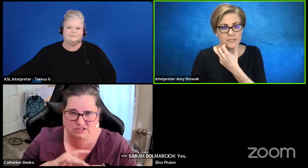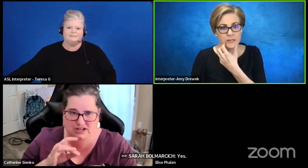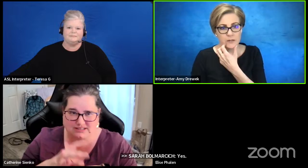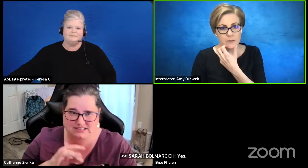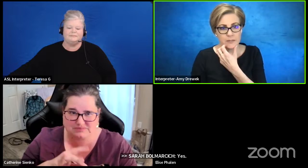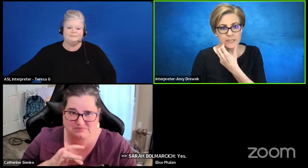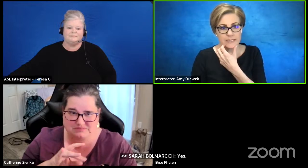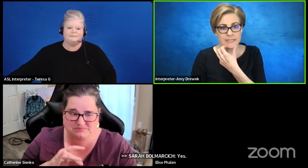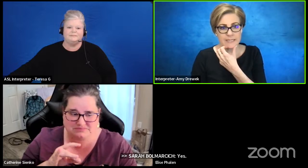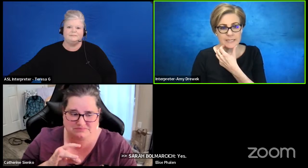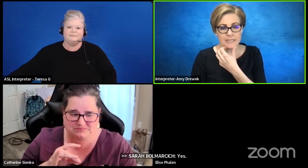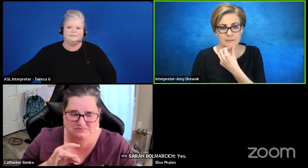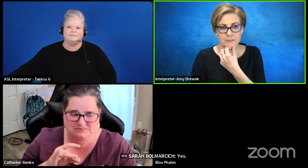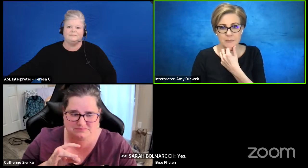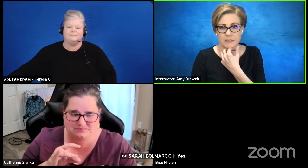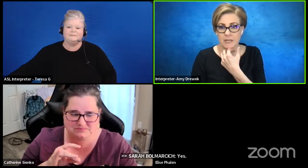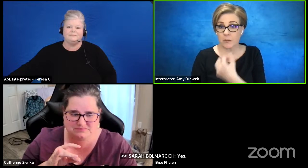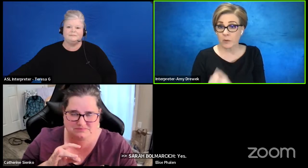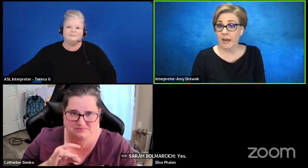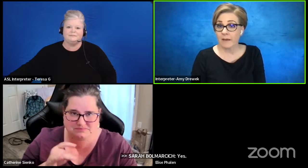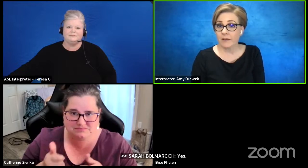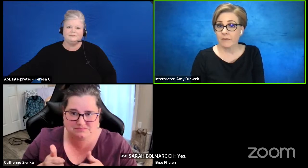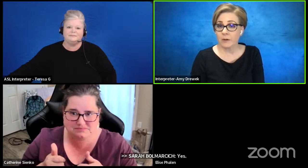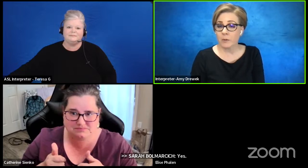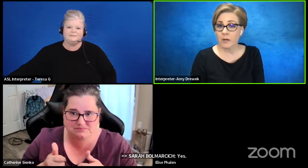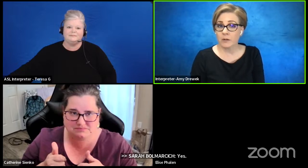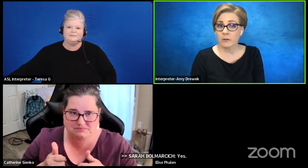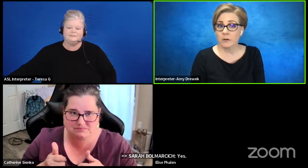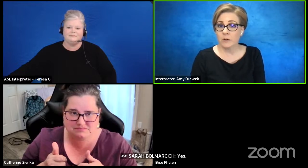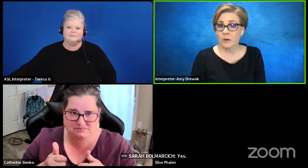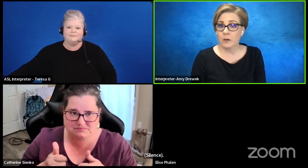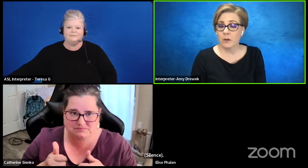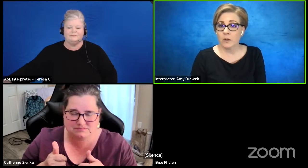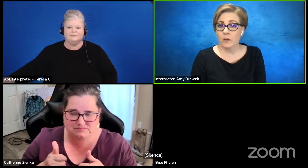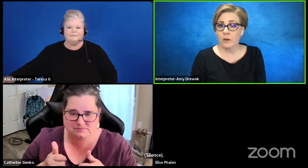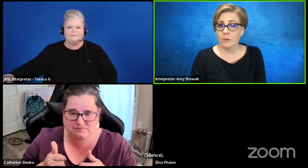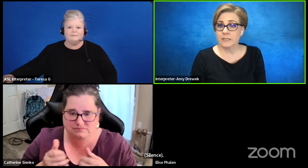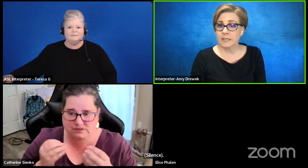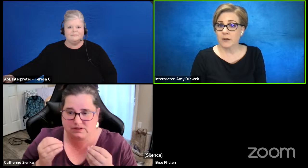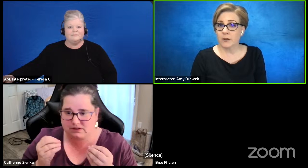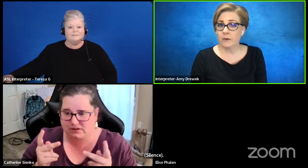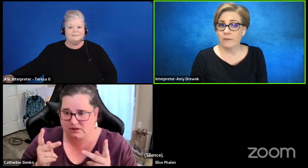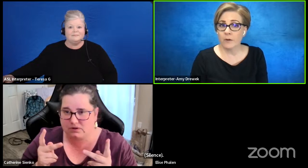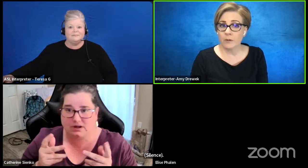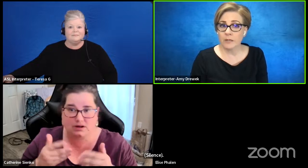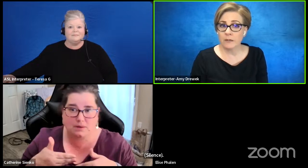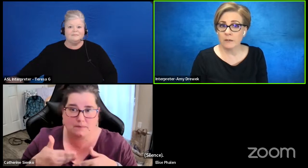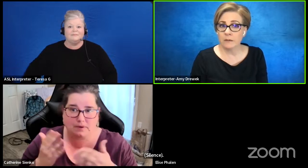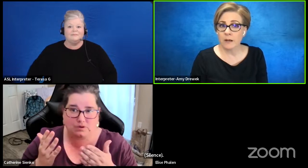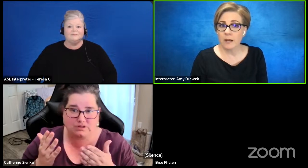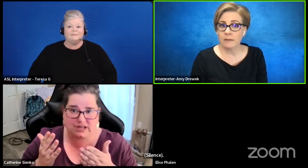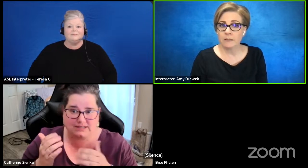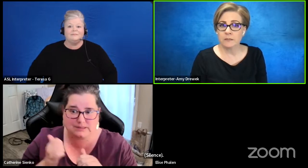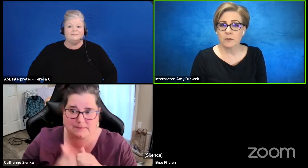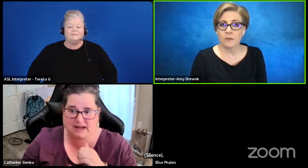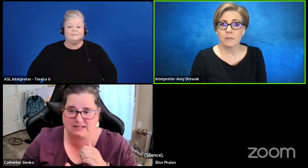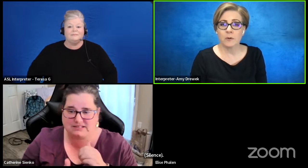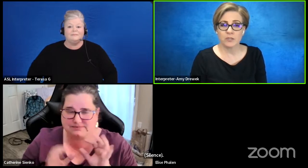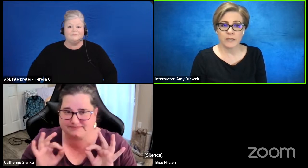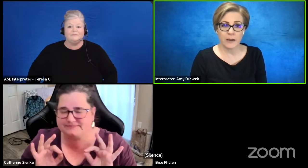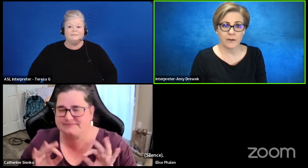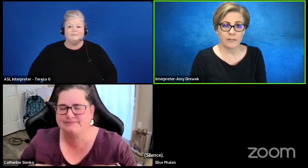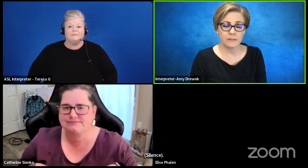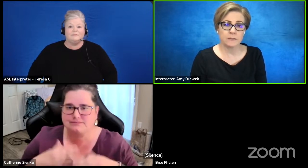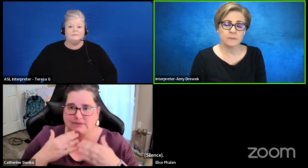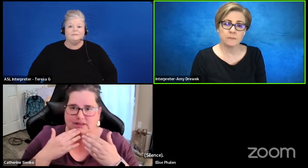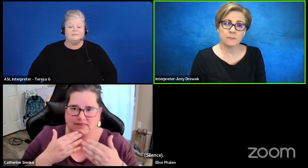And this is Commissioner Sanko. It seems that we have everyone who's here voted, Kyla,